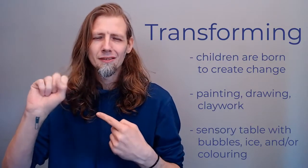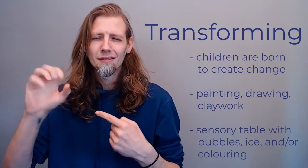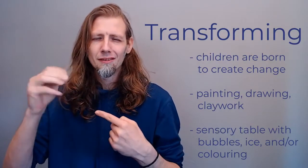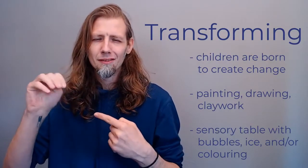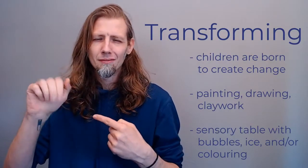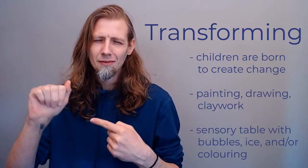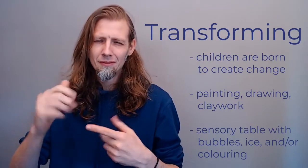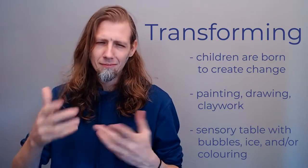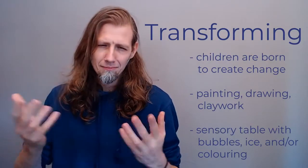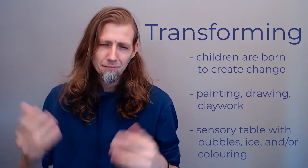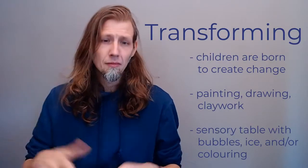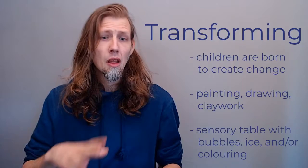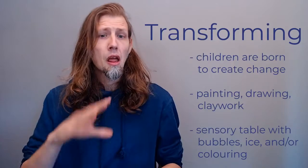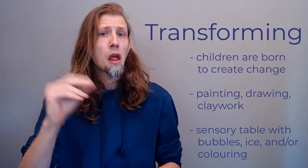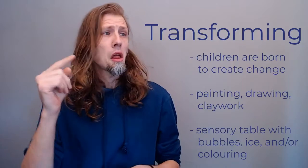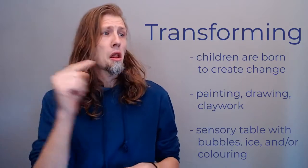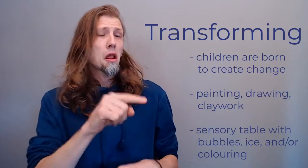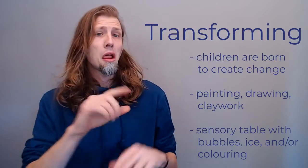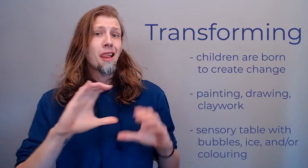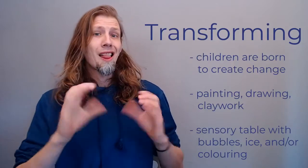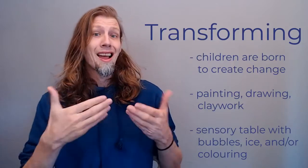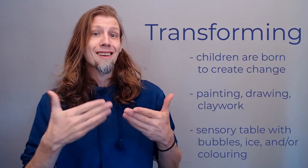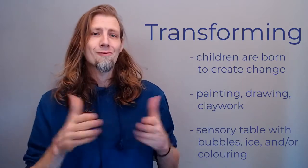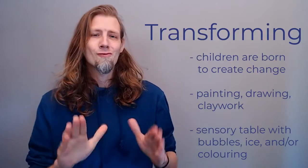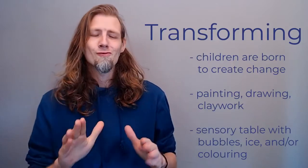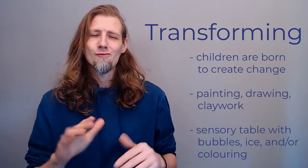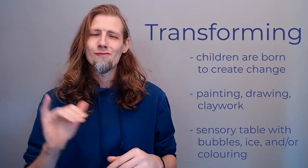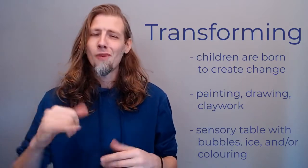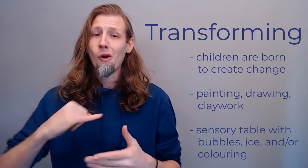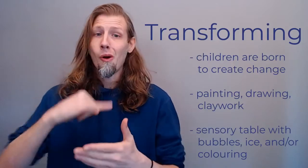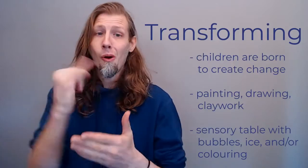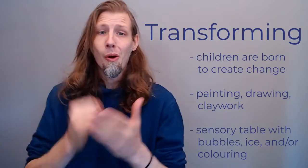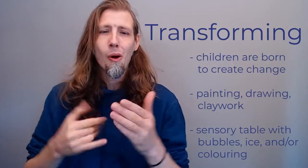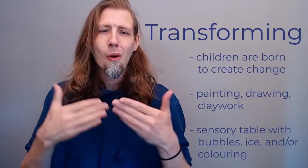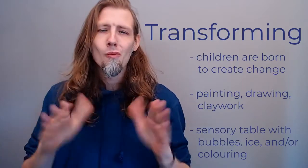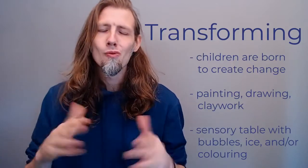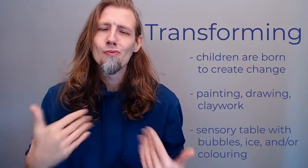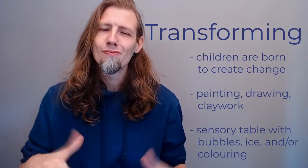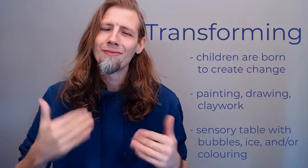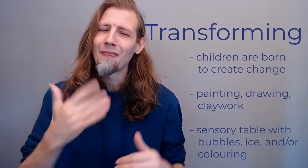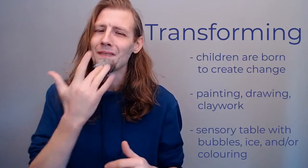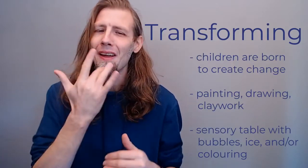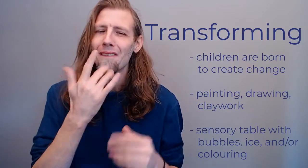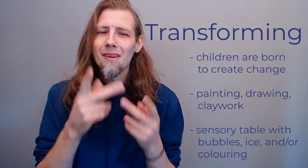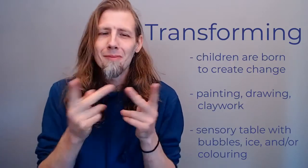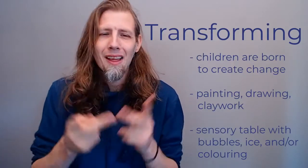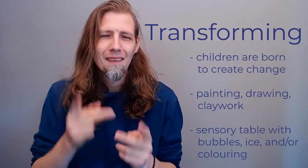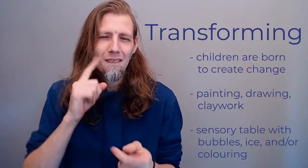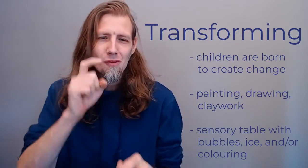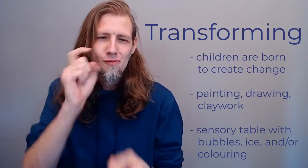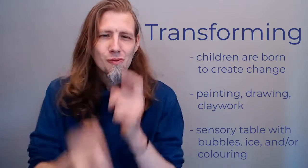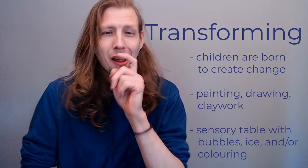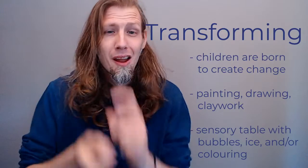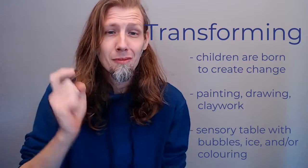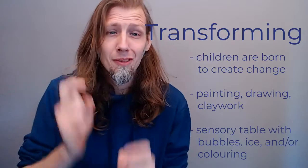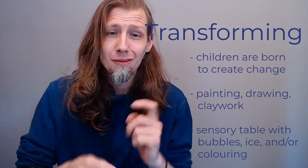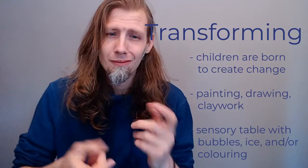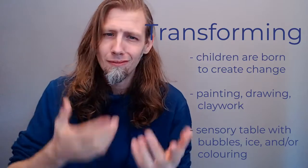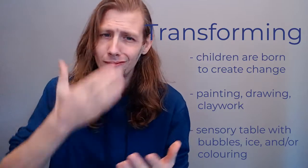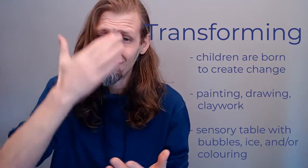schema. In the classroom, the art room is a favorite space for understanding this schema of